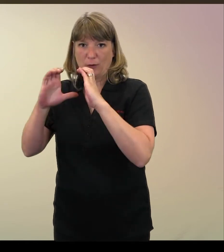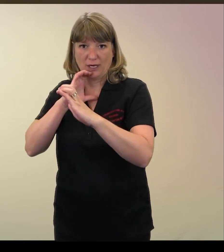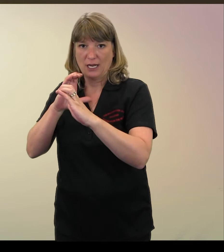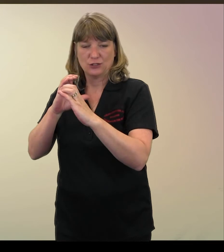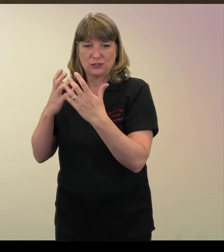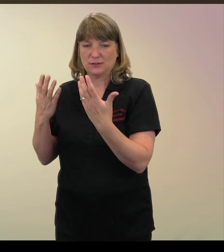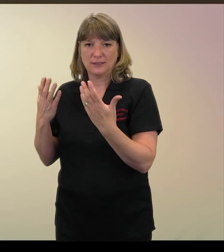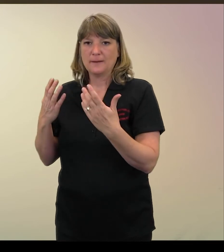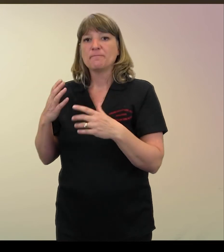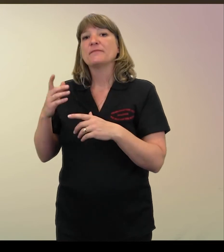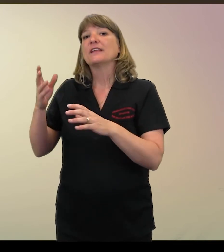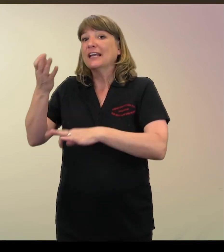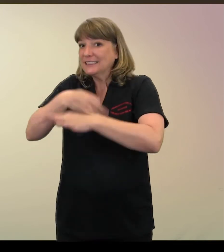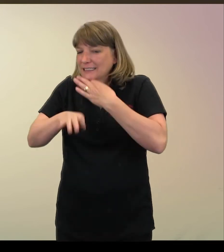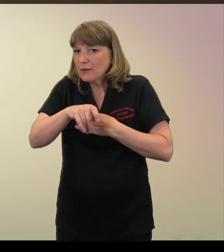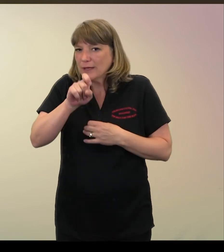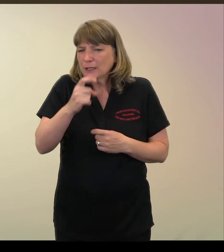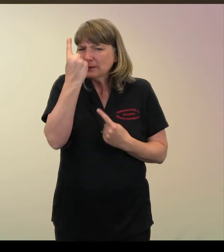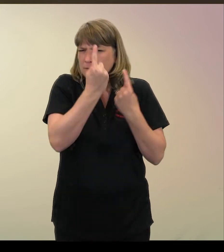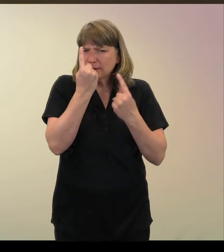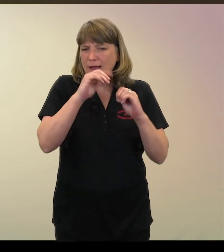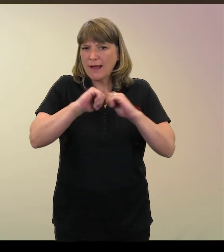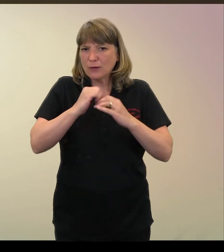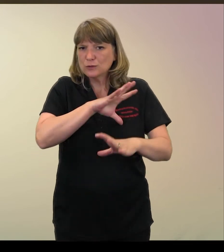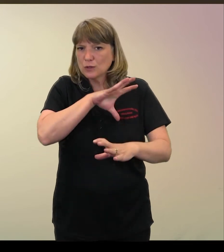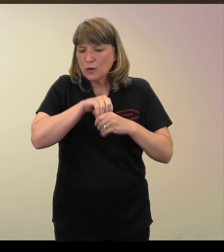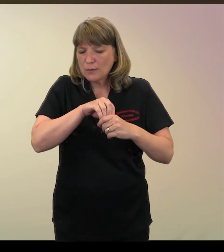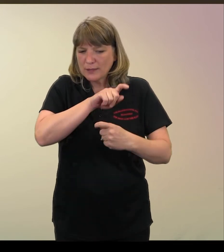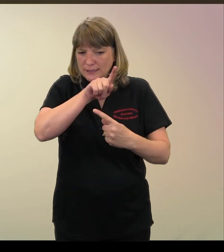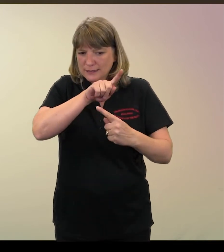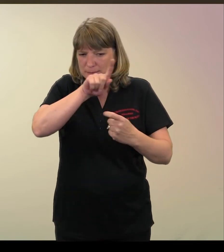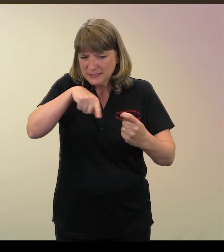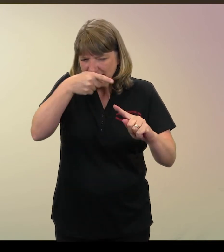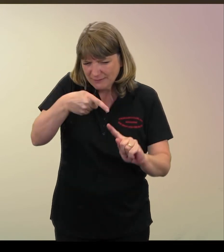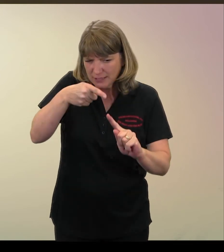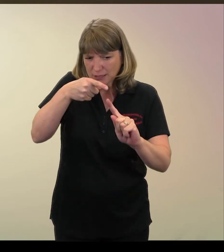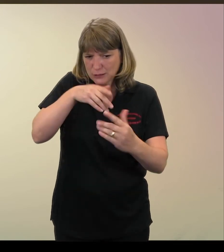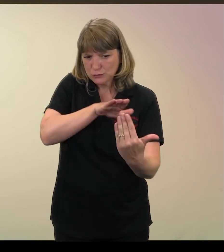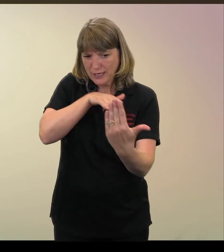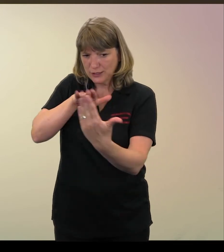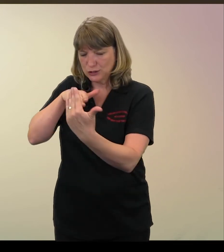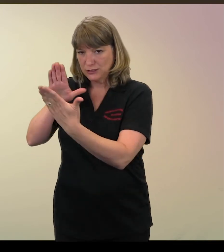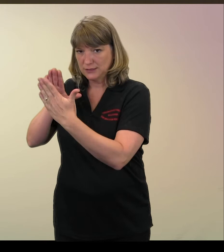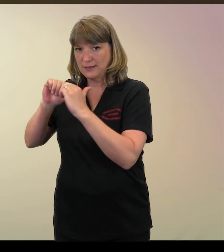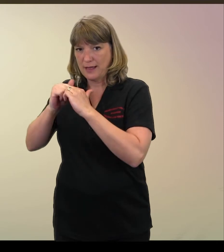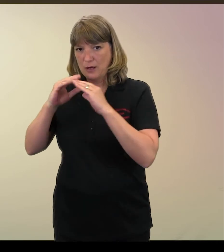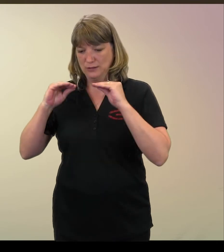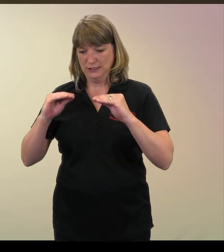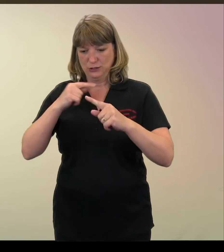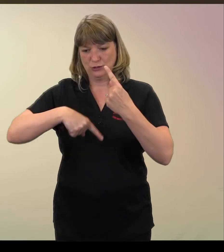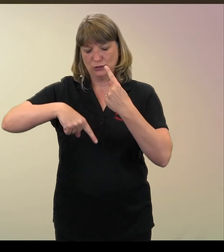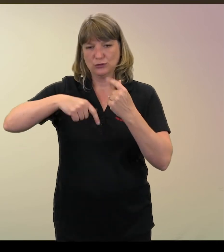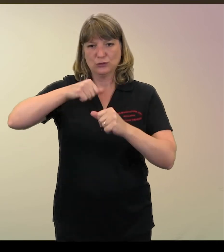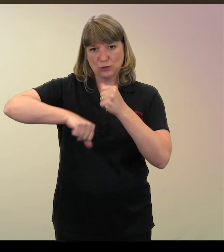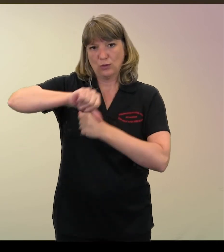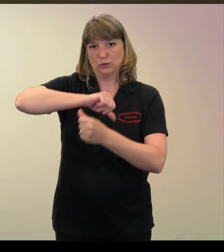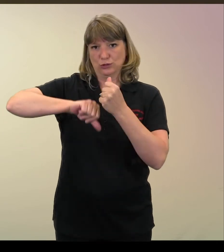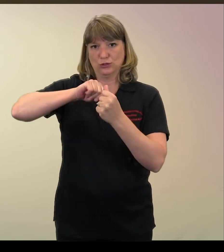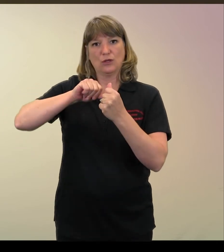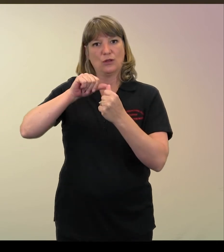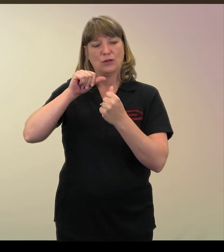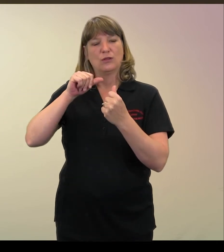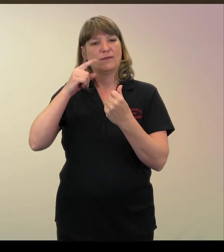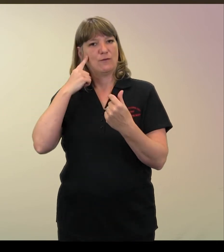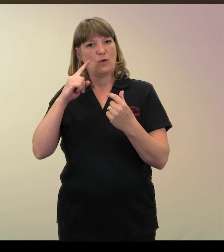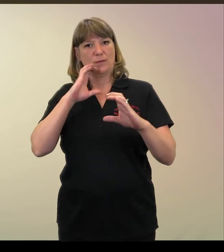the child's communication difficulties. And instead, we need to think about incorporating very specific strategies to